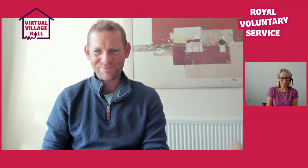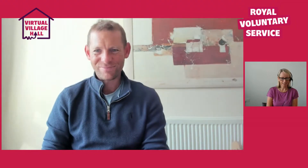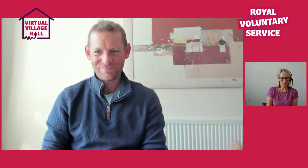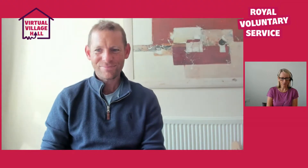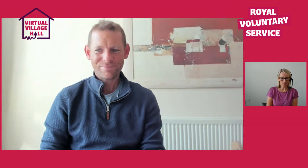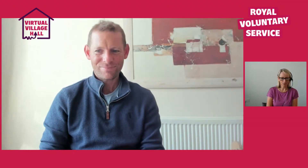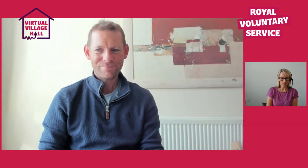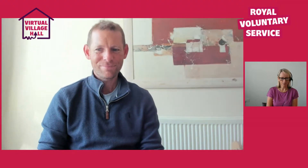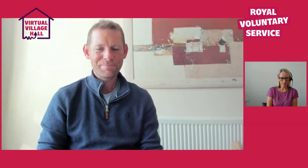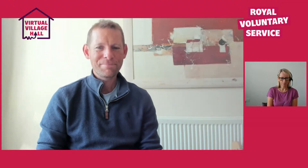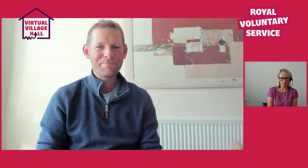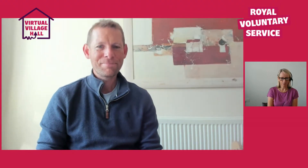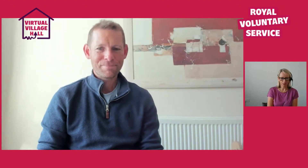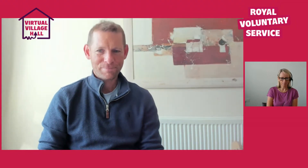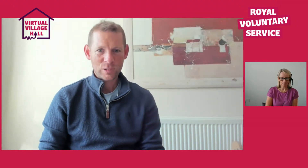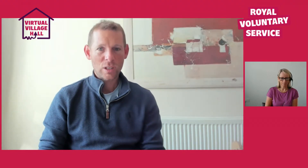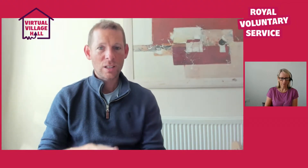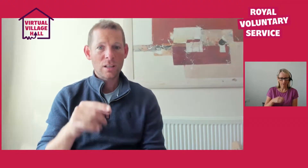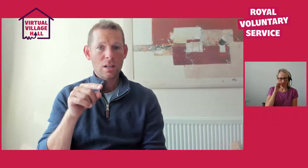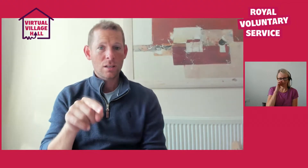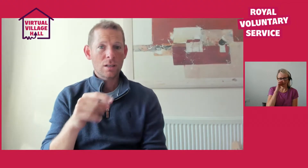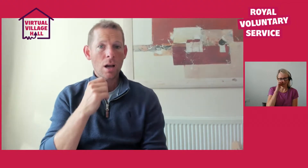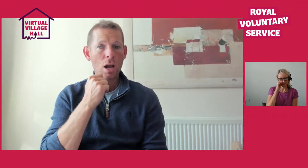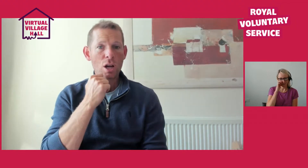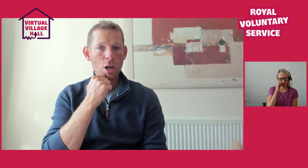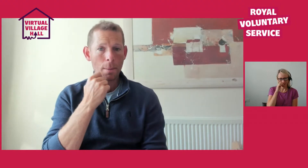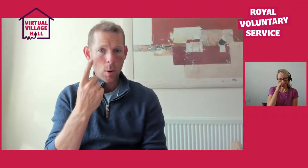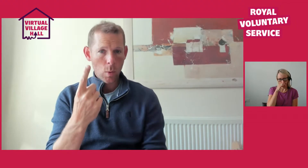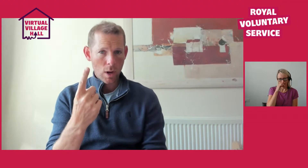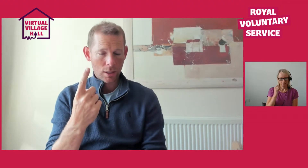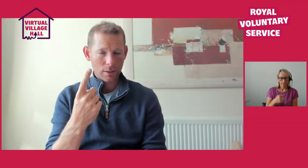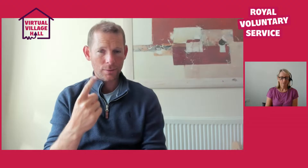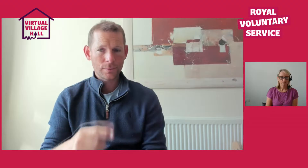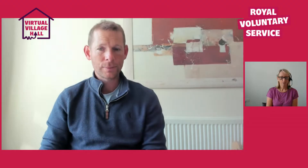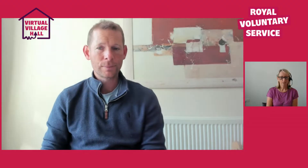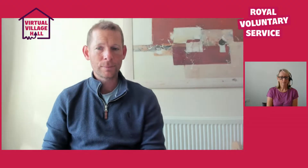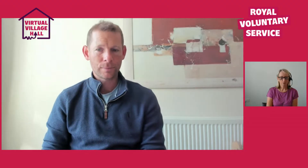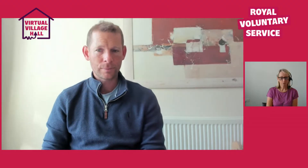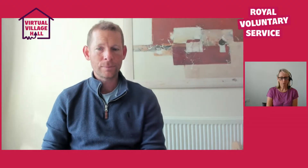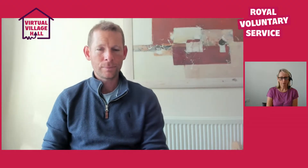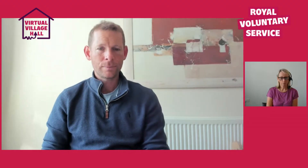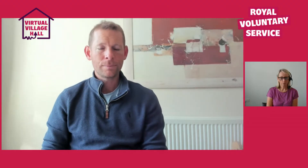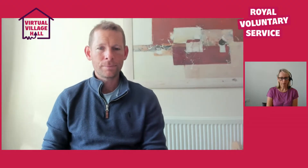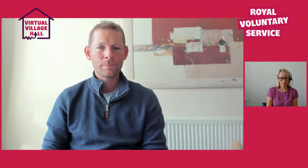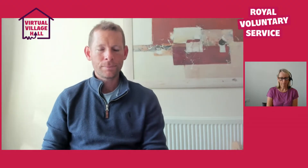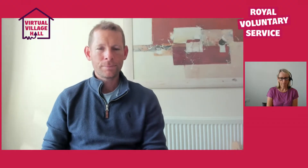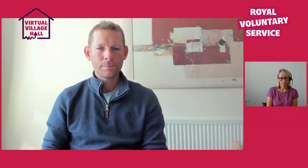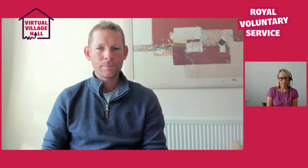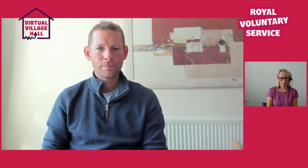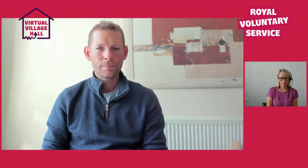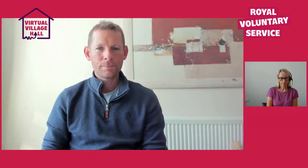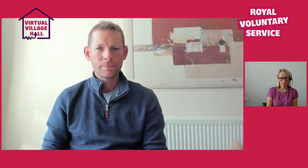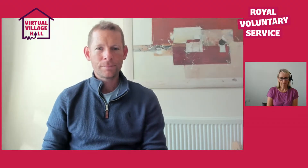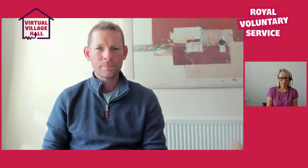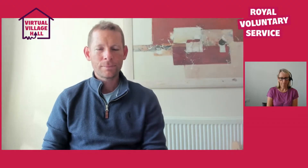able to guess it and work it out. So if you've got a pen and paper, you can even write it down. So this is the first one, number 1.